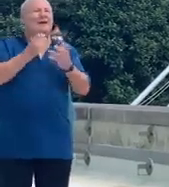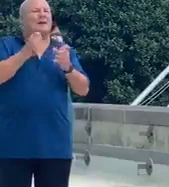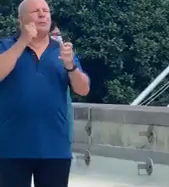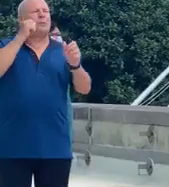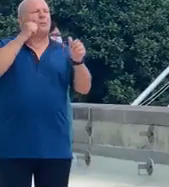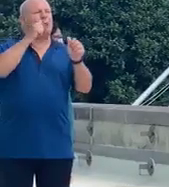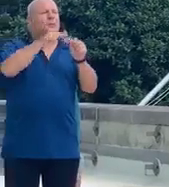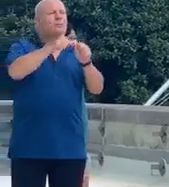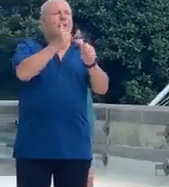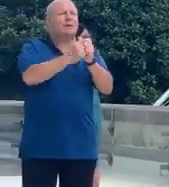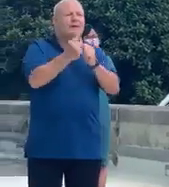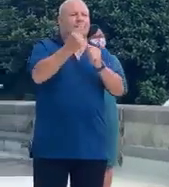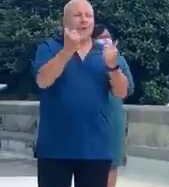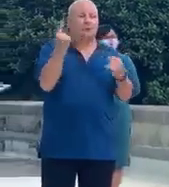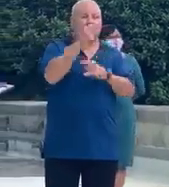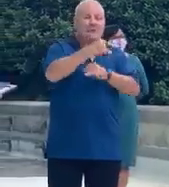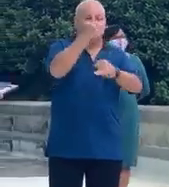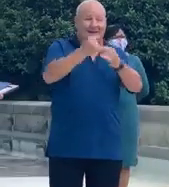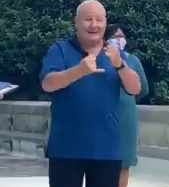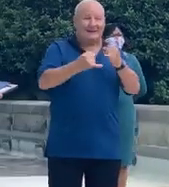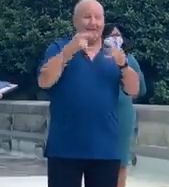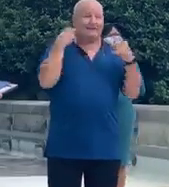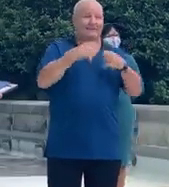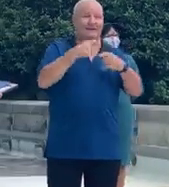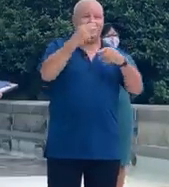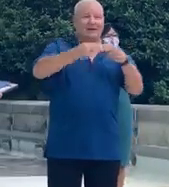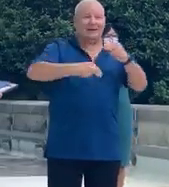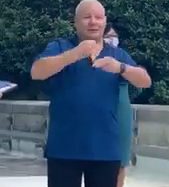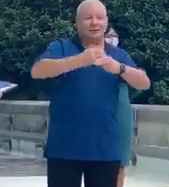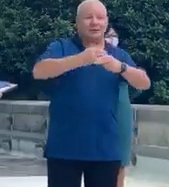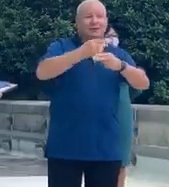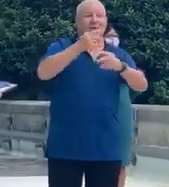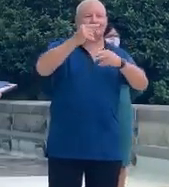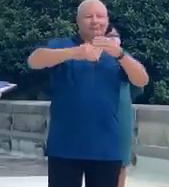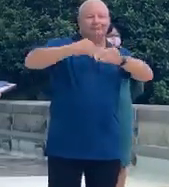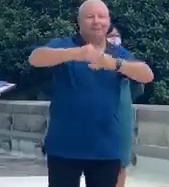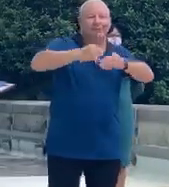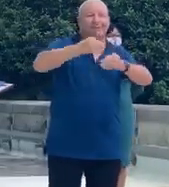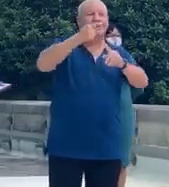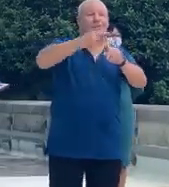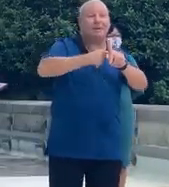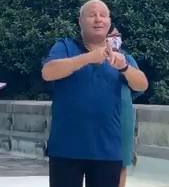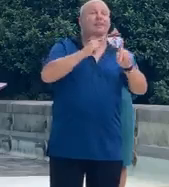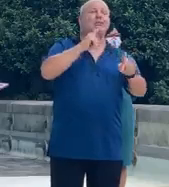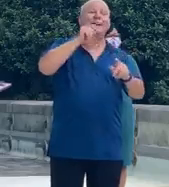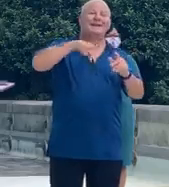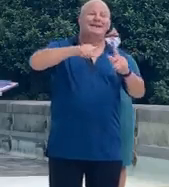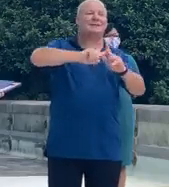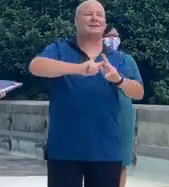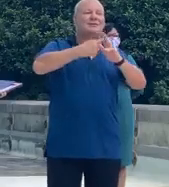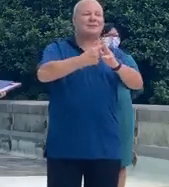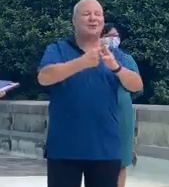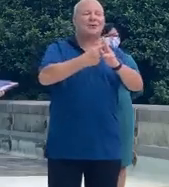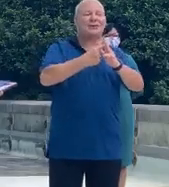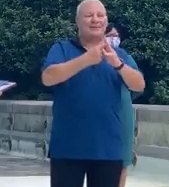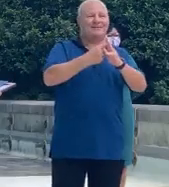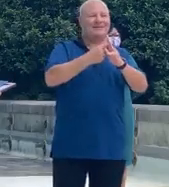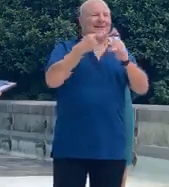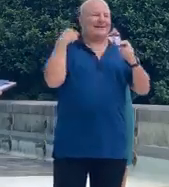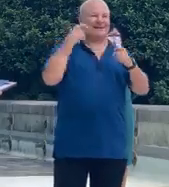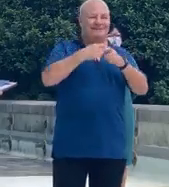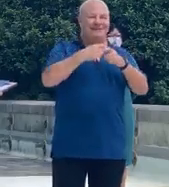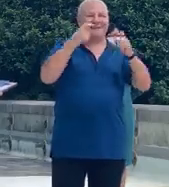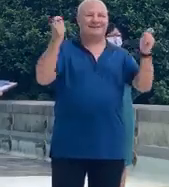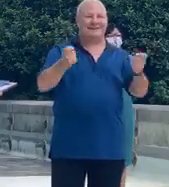Everyone, that today marks the end of Hispanic Heritage Month, but this is actually the kickoff of the Hispanic Heritage Celebration through